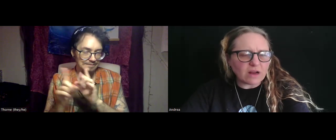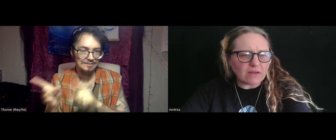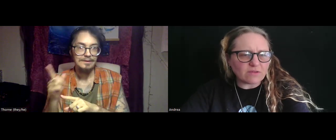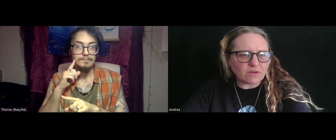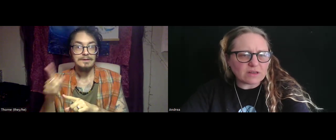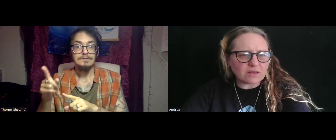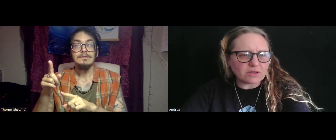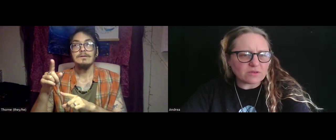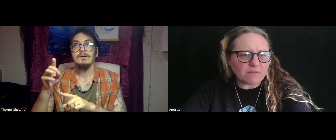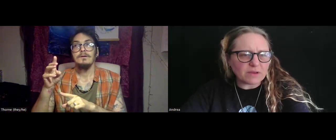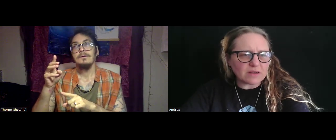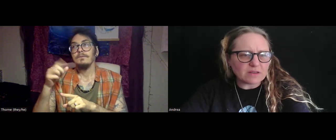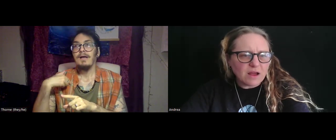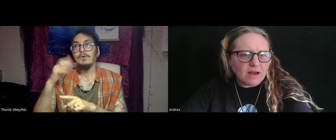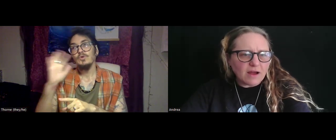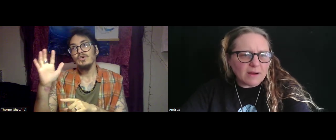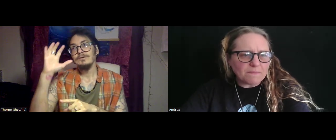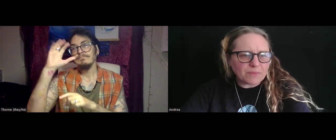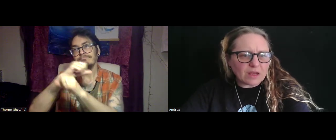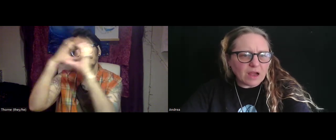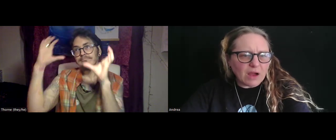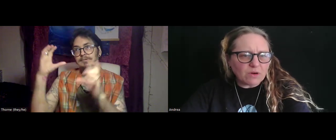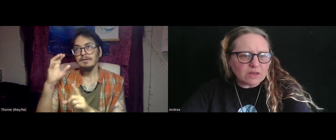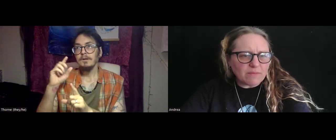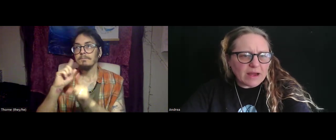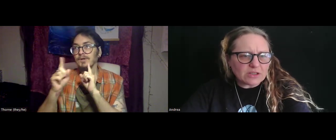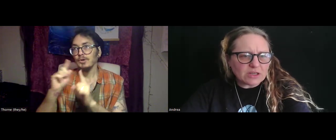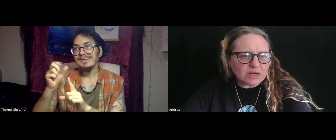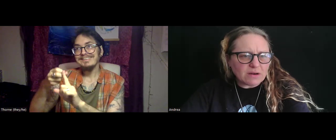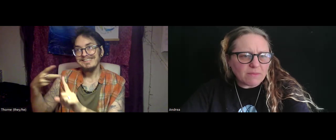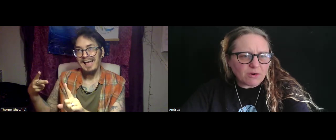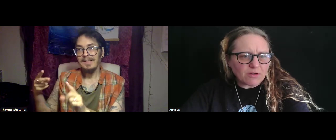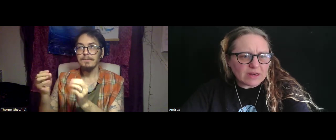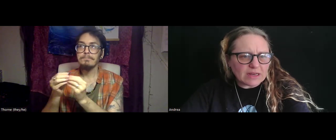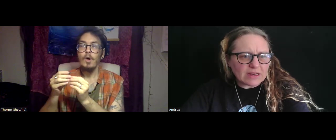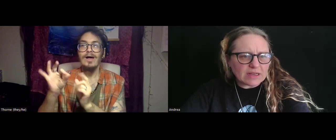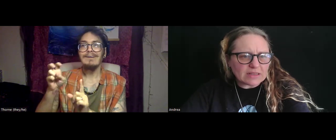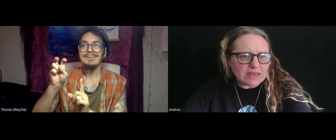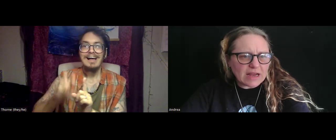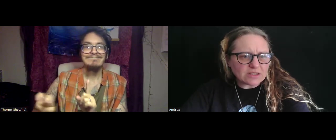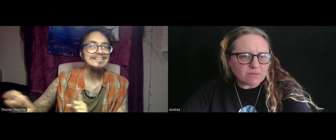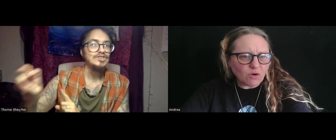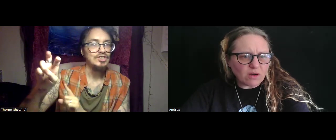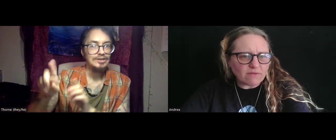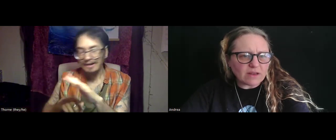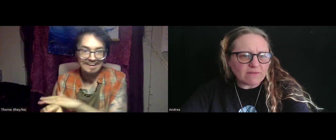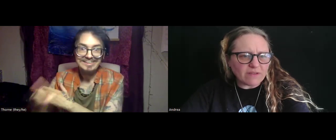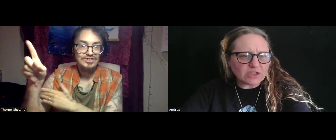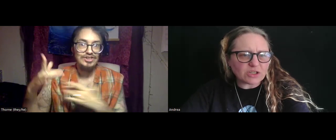how the storytelling shows up. Because um, I would imagine Mercury in Sag is more of an adventure